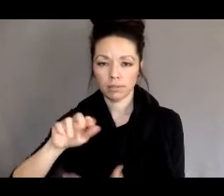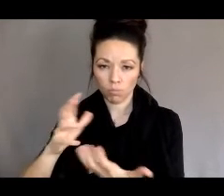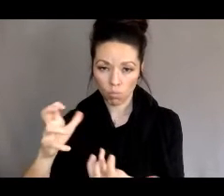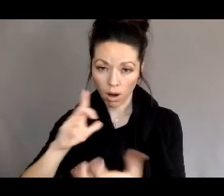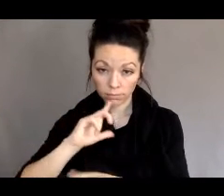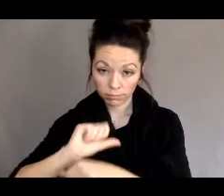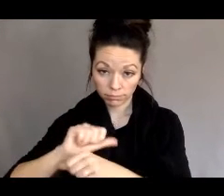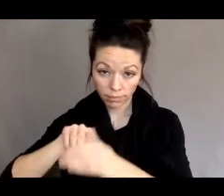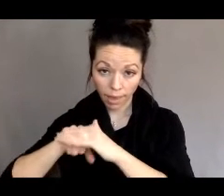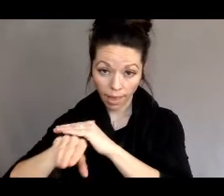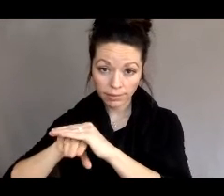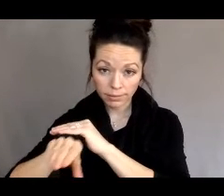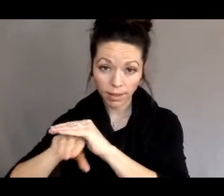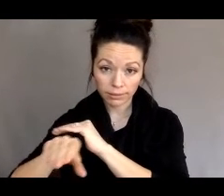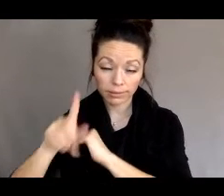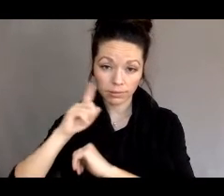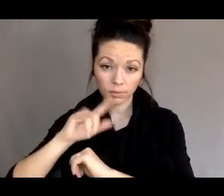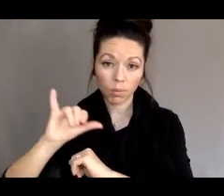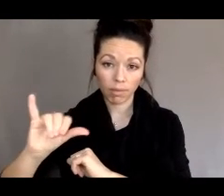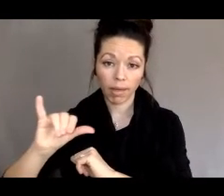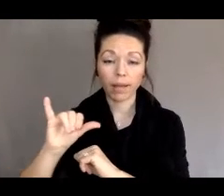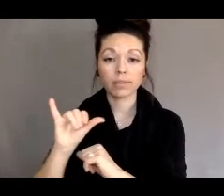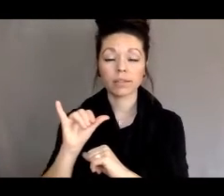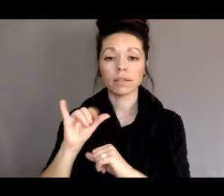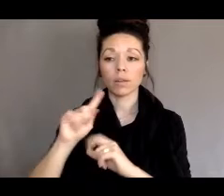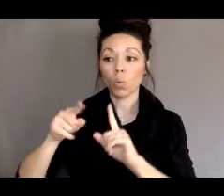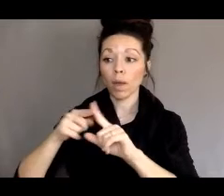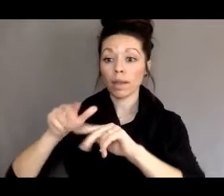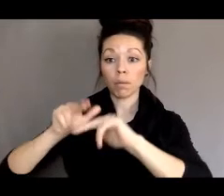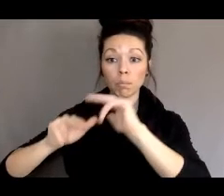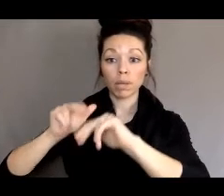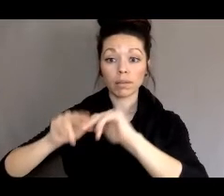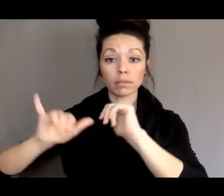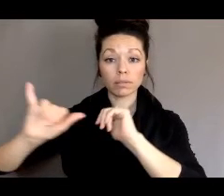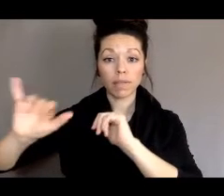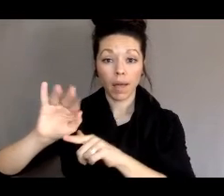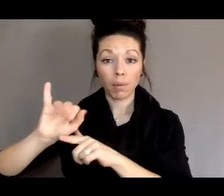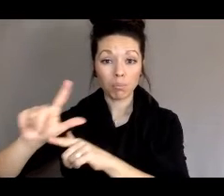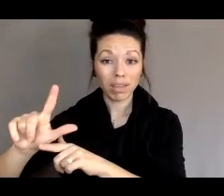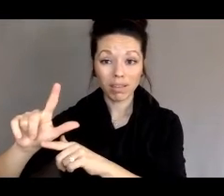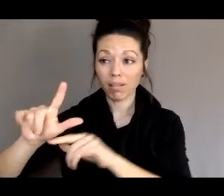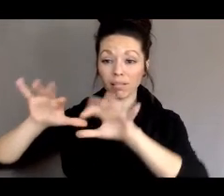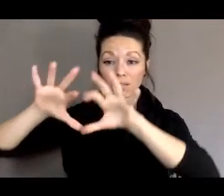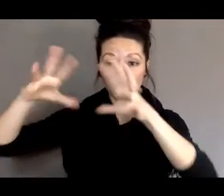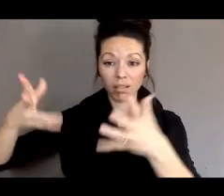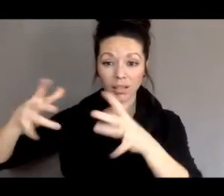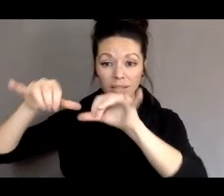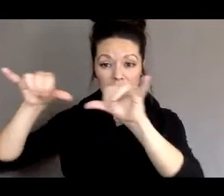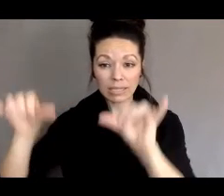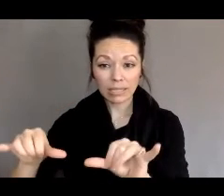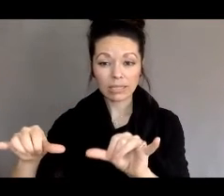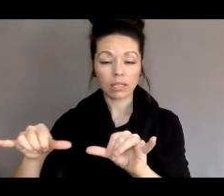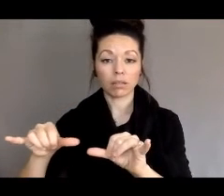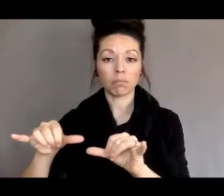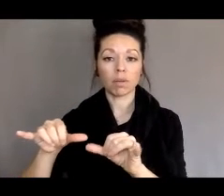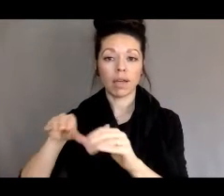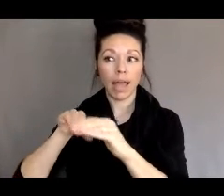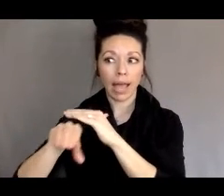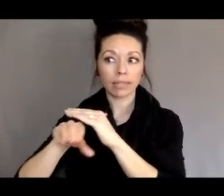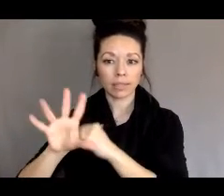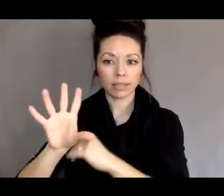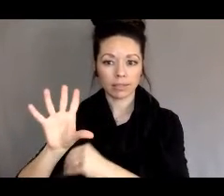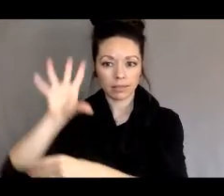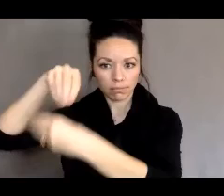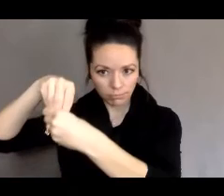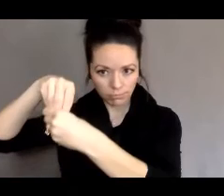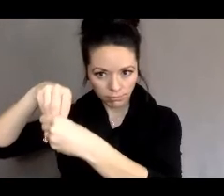to allow for telemedicine to occur is being thought of. So we're excited to